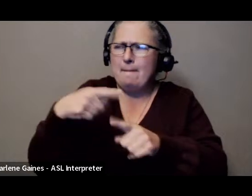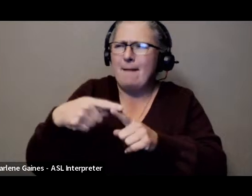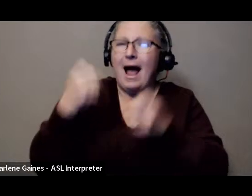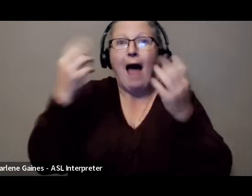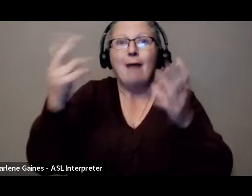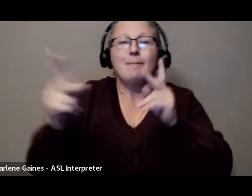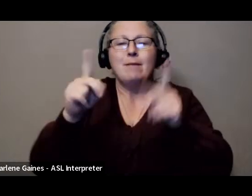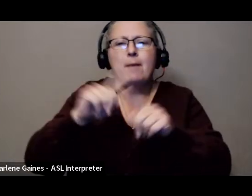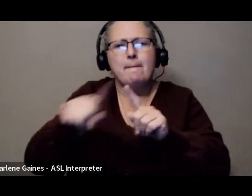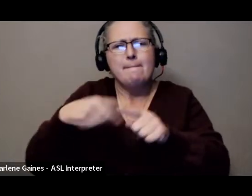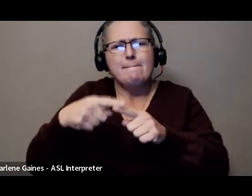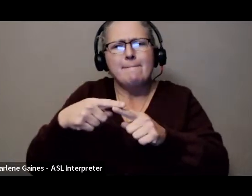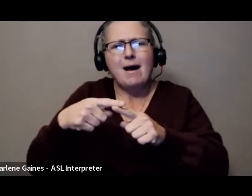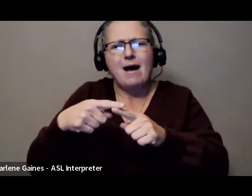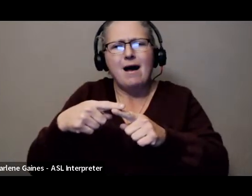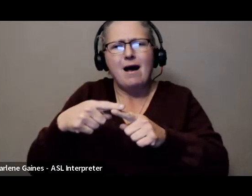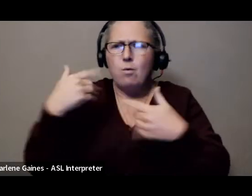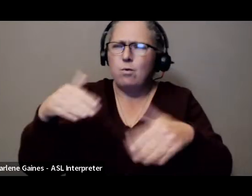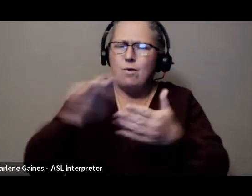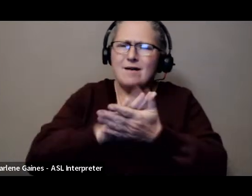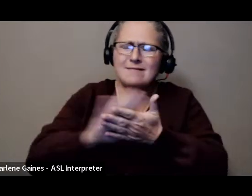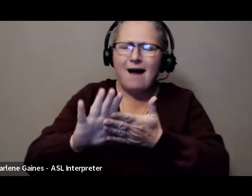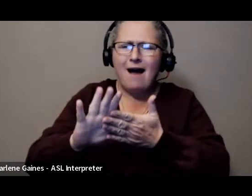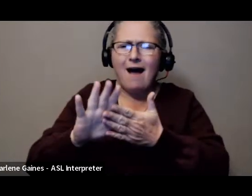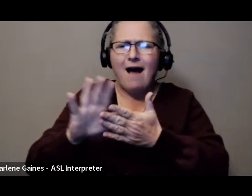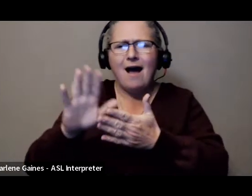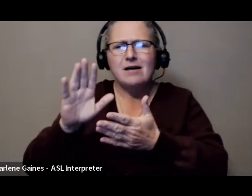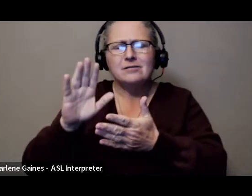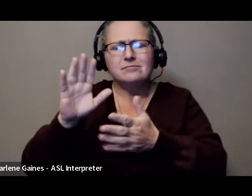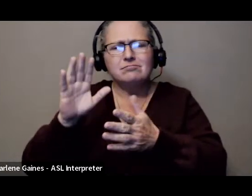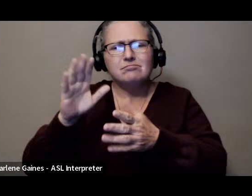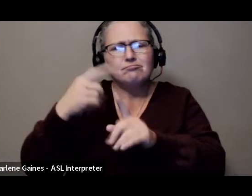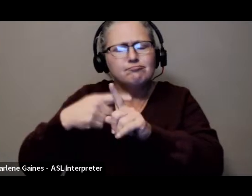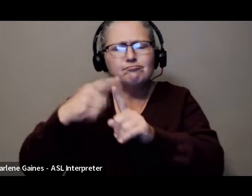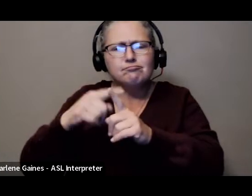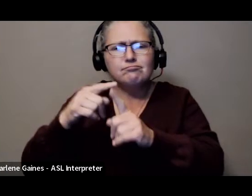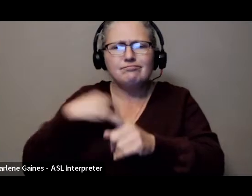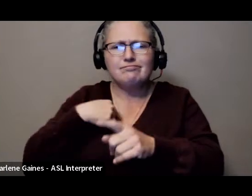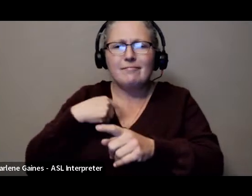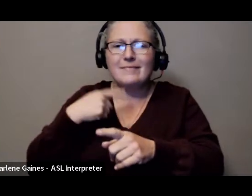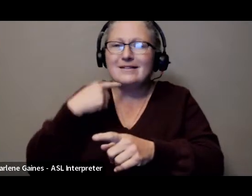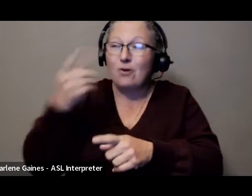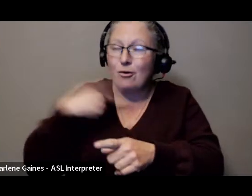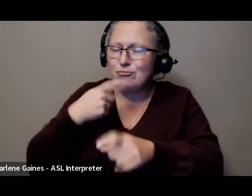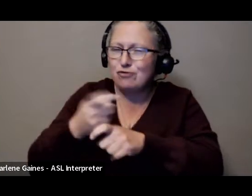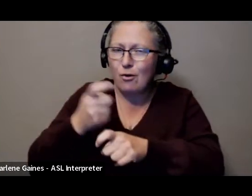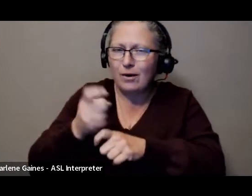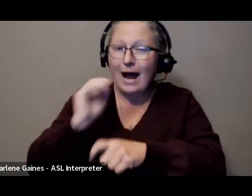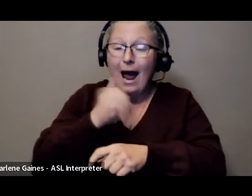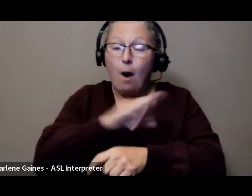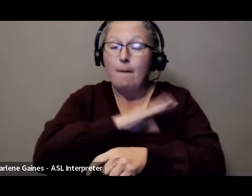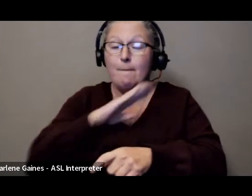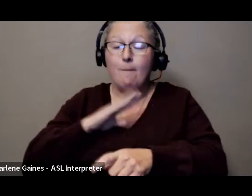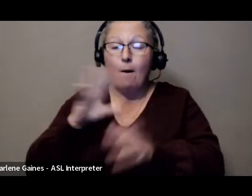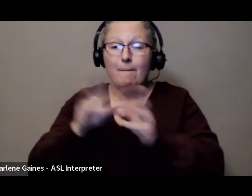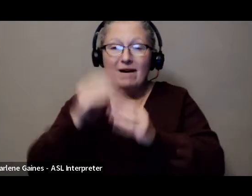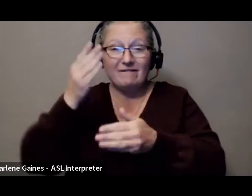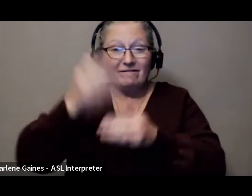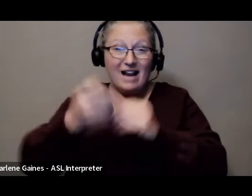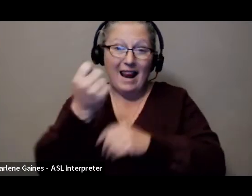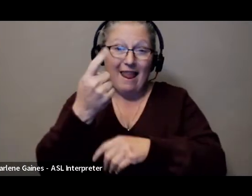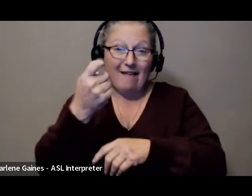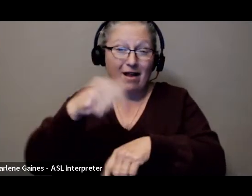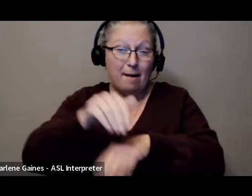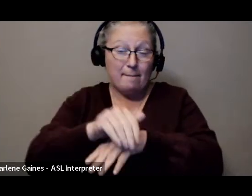people that came, but about such nice compliments that she had received. I also said that I was joking. Our board meeting concluded about 11 p.m. And when